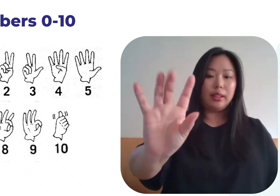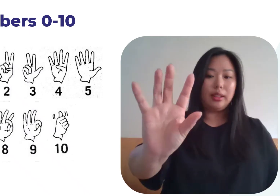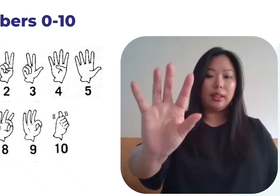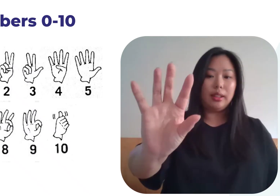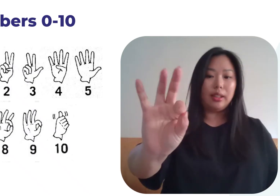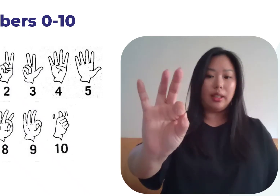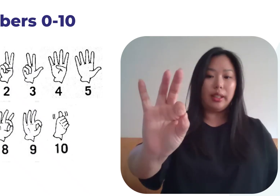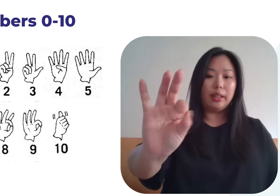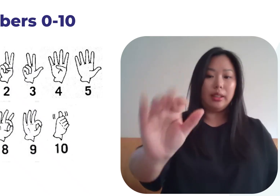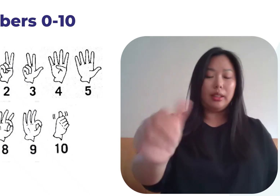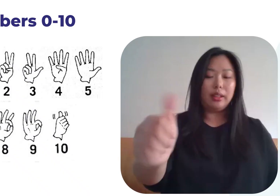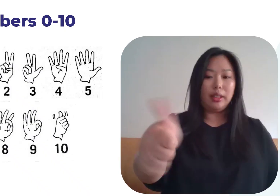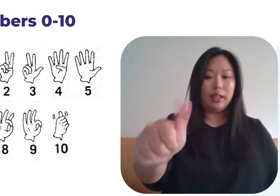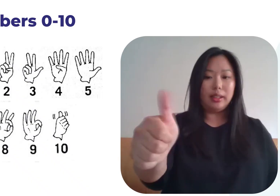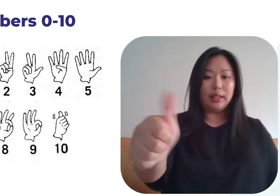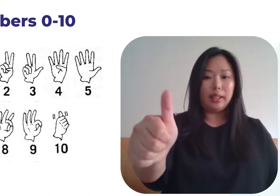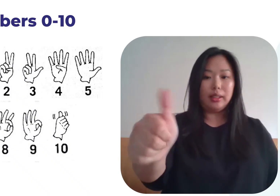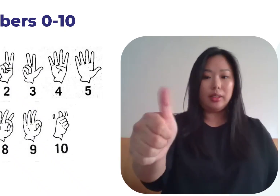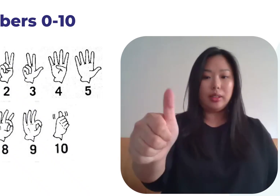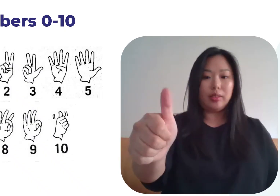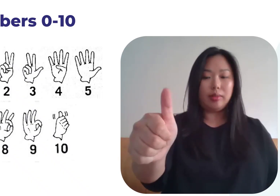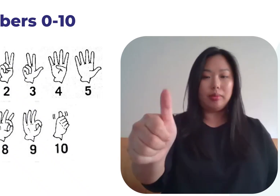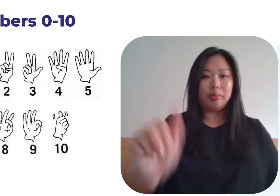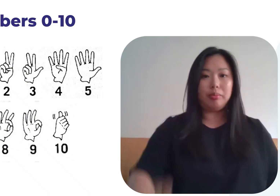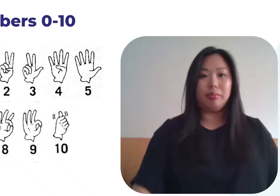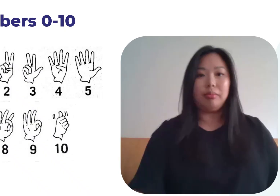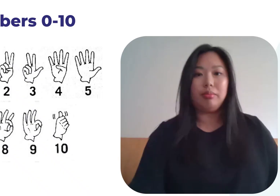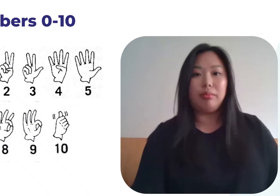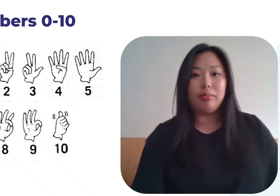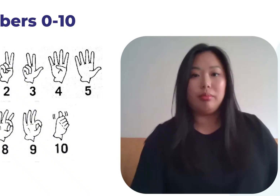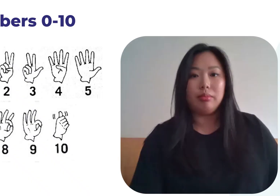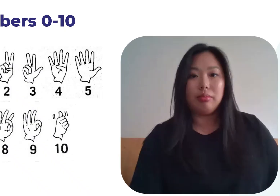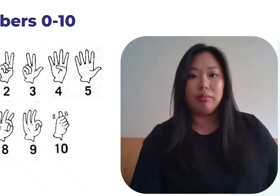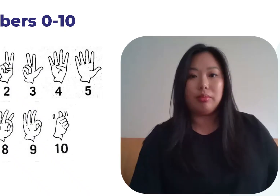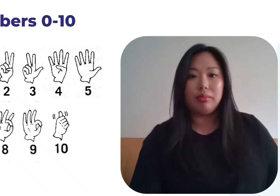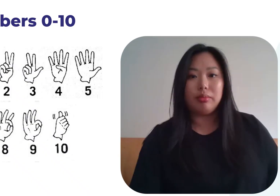8, 9, and 10.